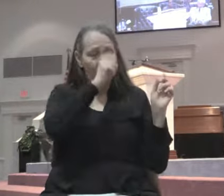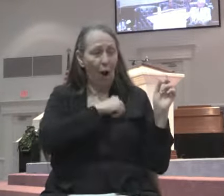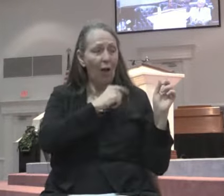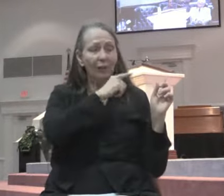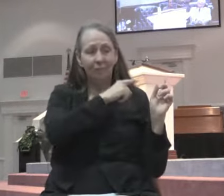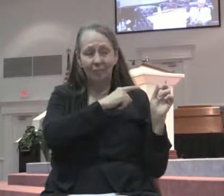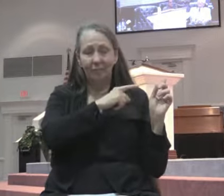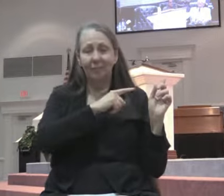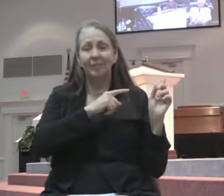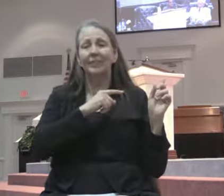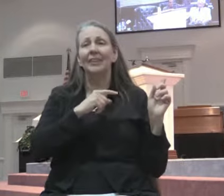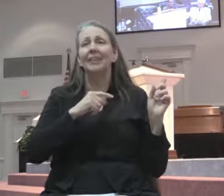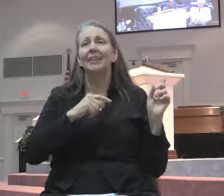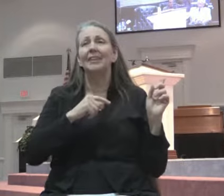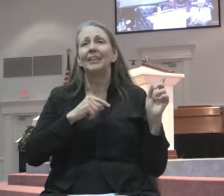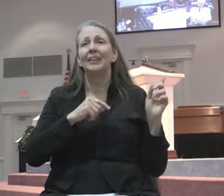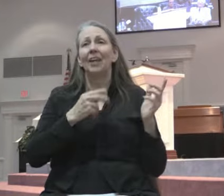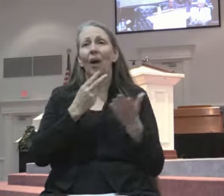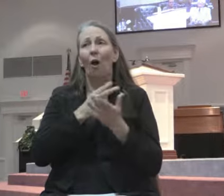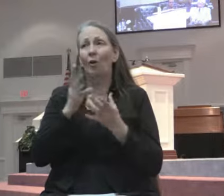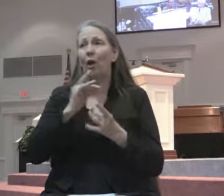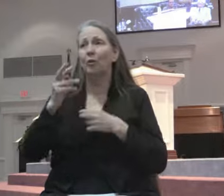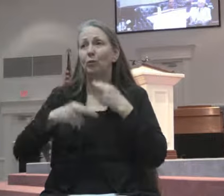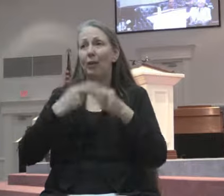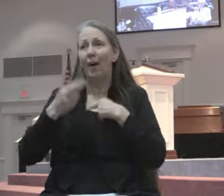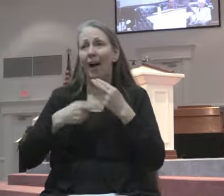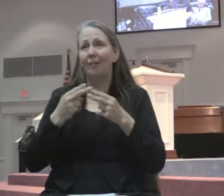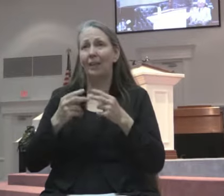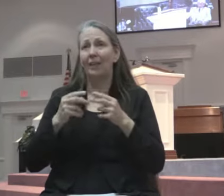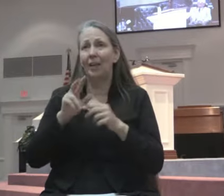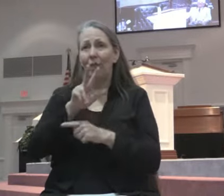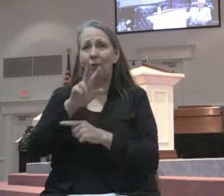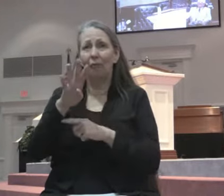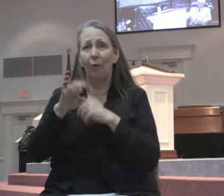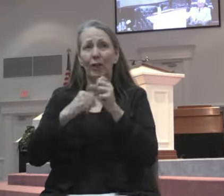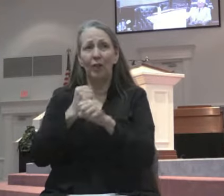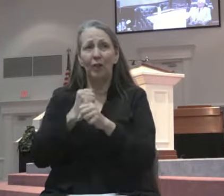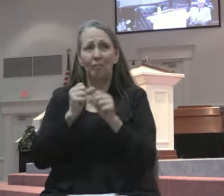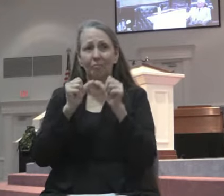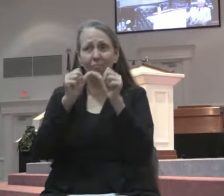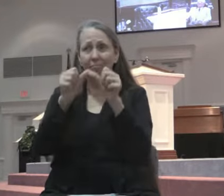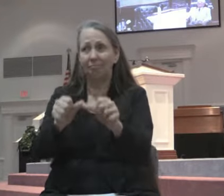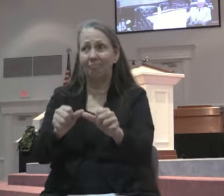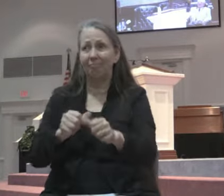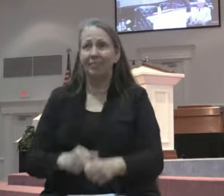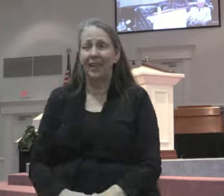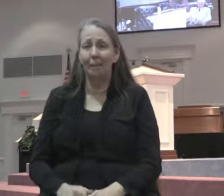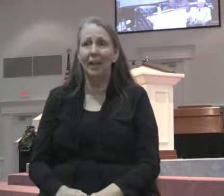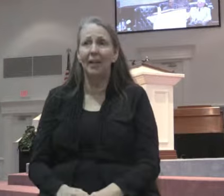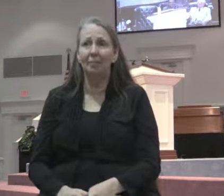you have been in Holy Ghost revival 34 years.